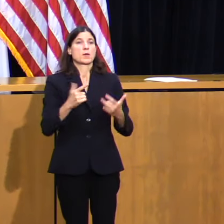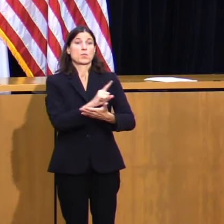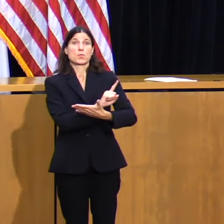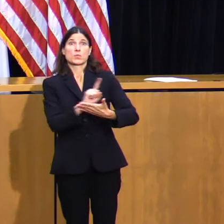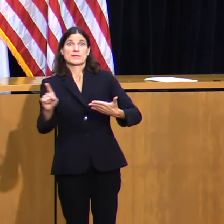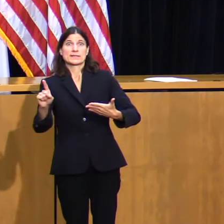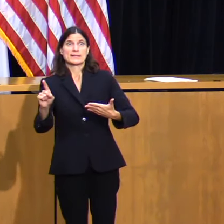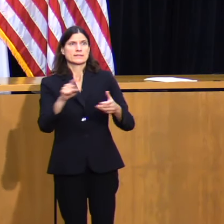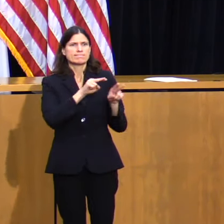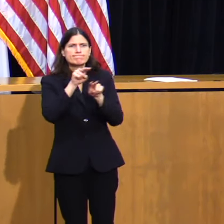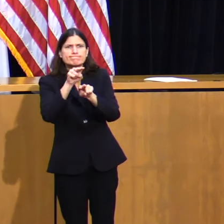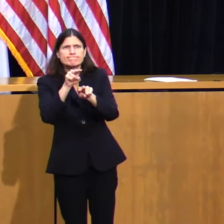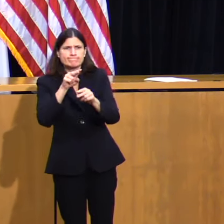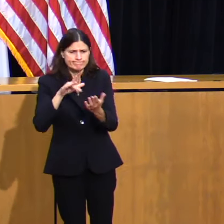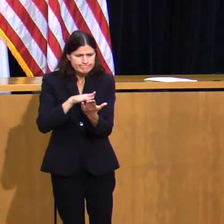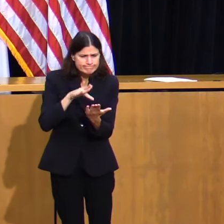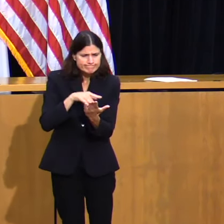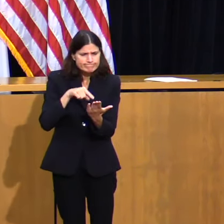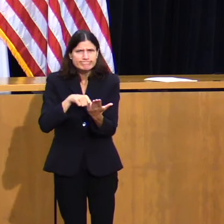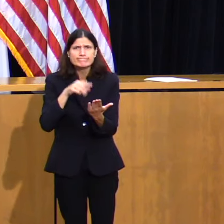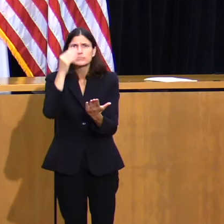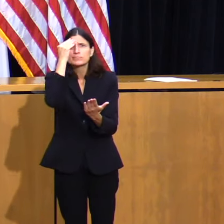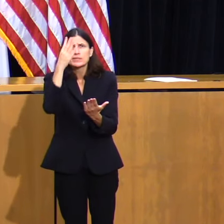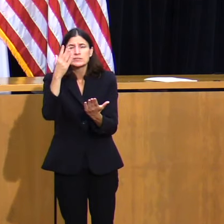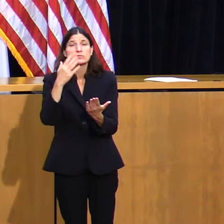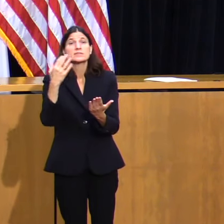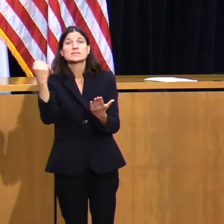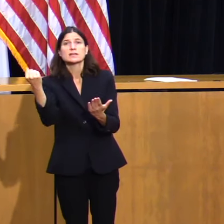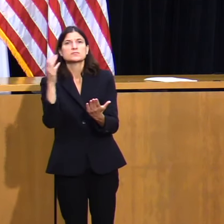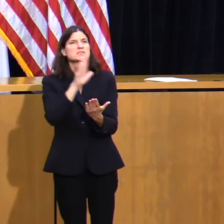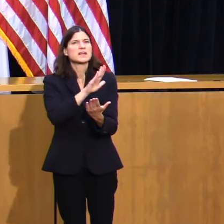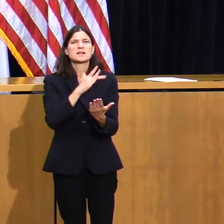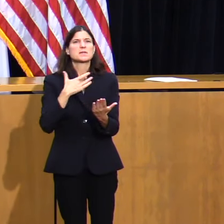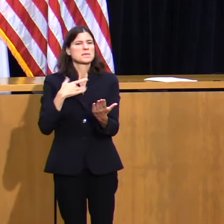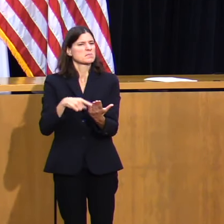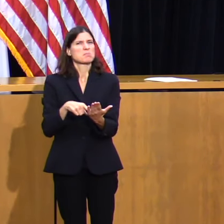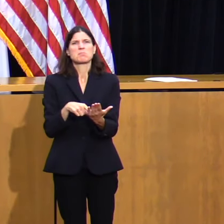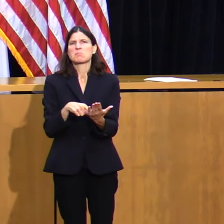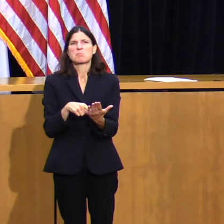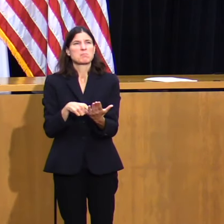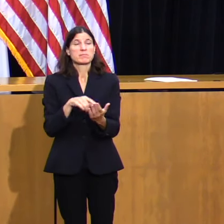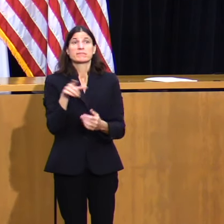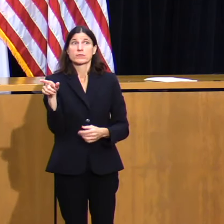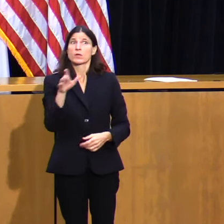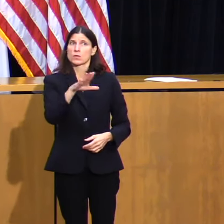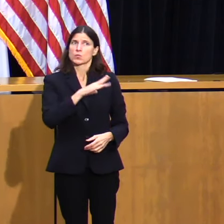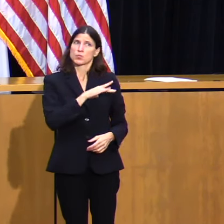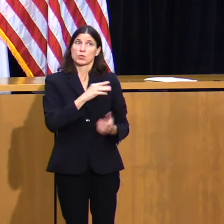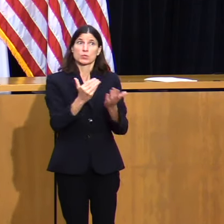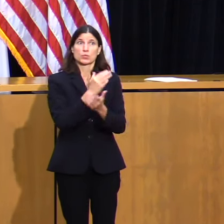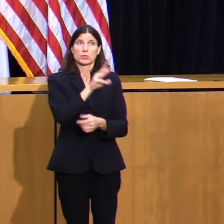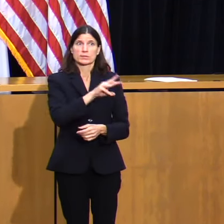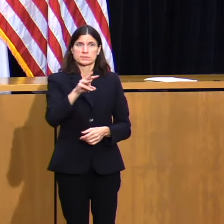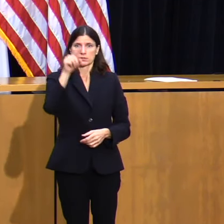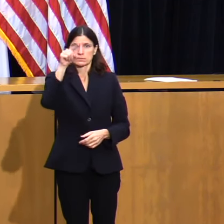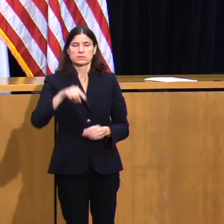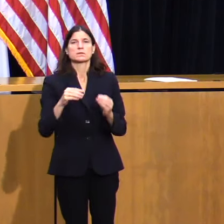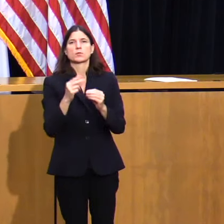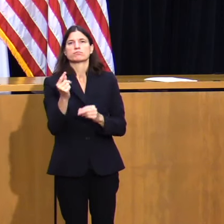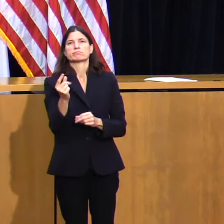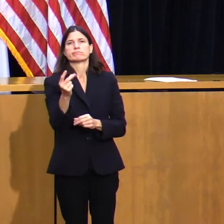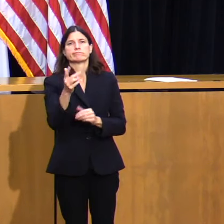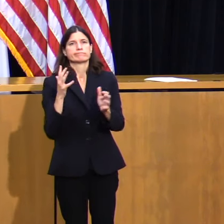increasing the current daily volume of test results, processing from 25,000 test results to an anticipated more than